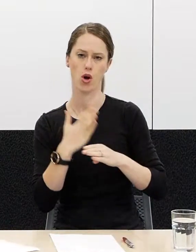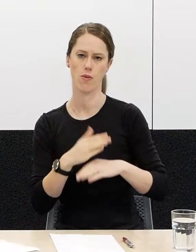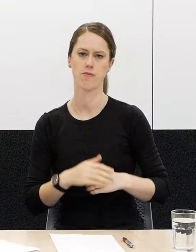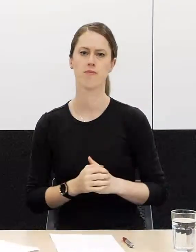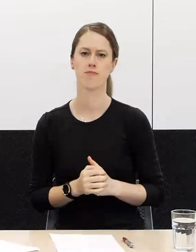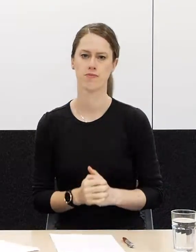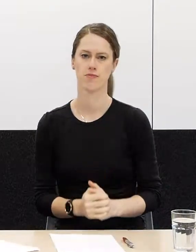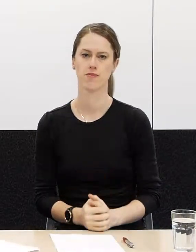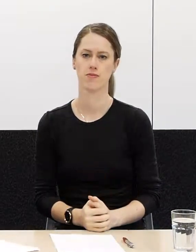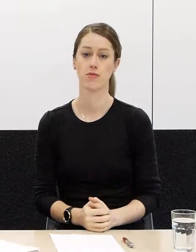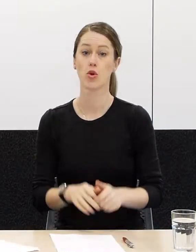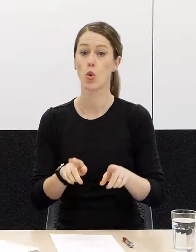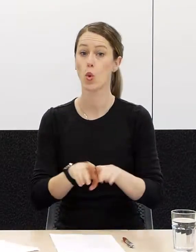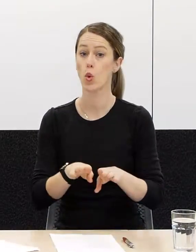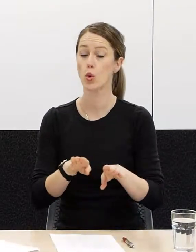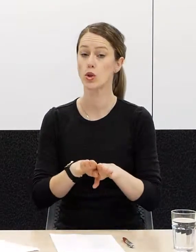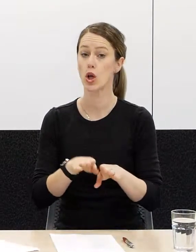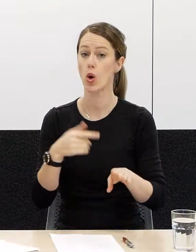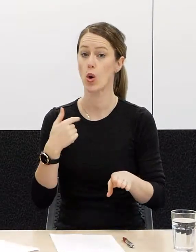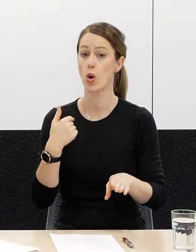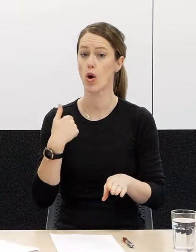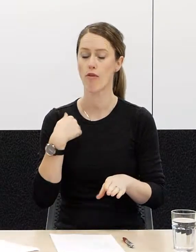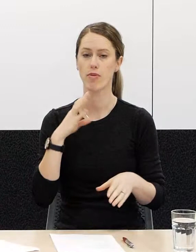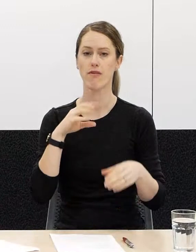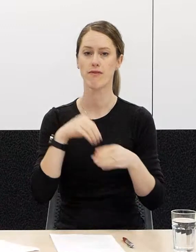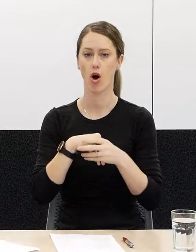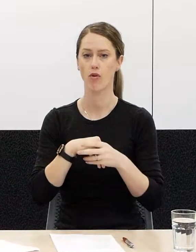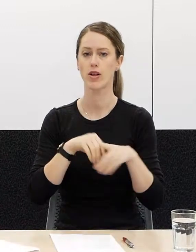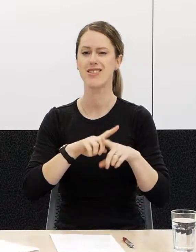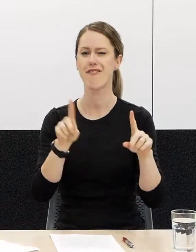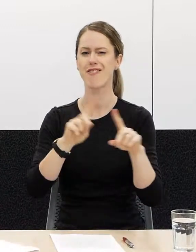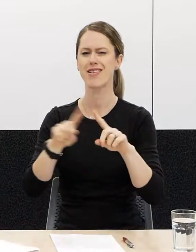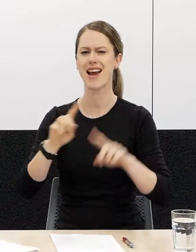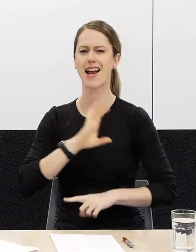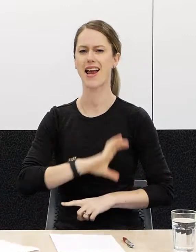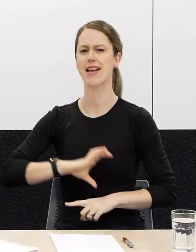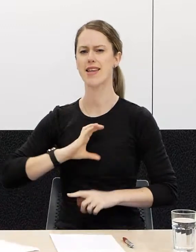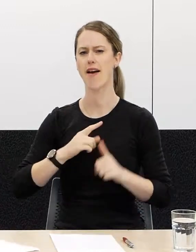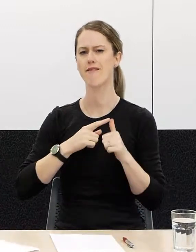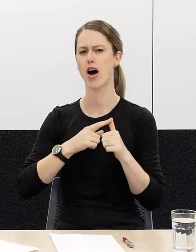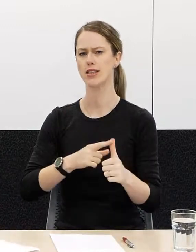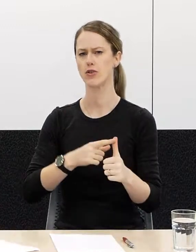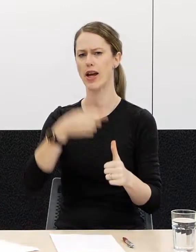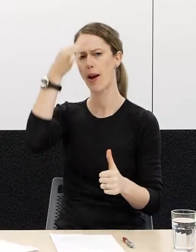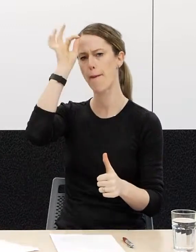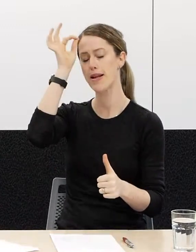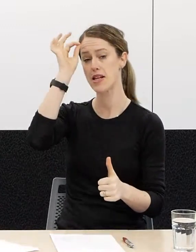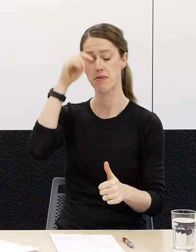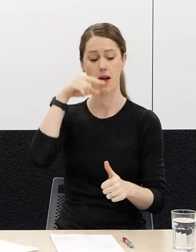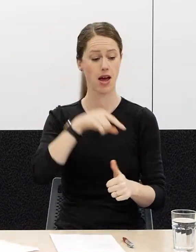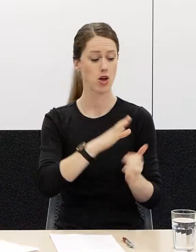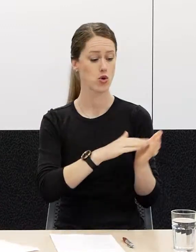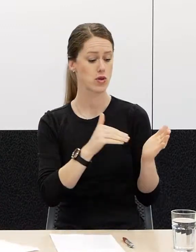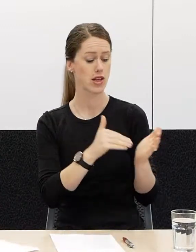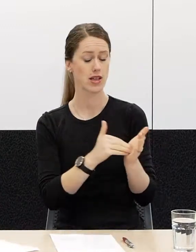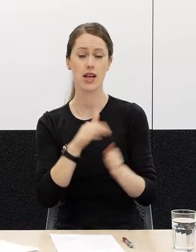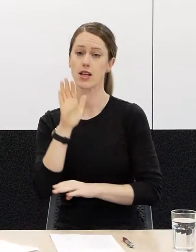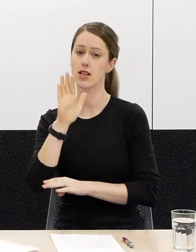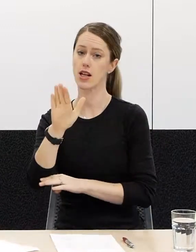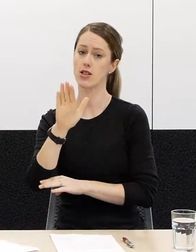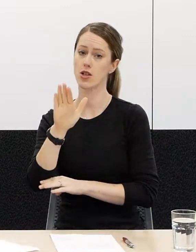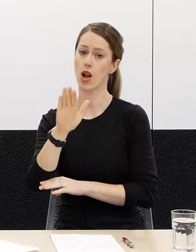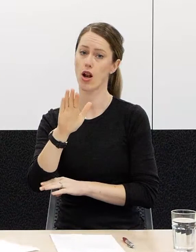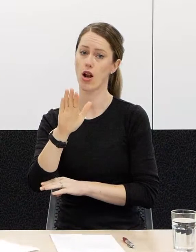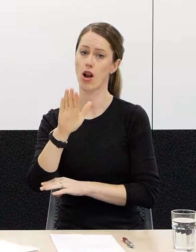considerably. And I've also sat on a number of cancer-related advisory committees, both in New Zealand and internationally